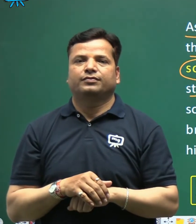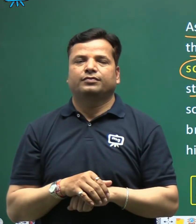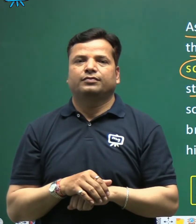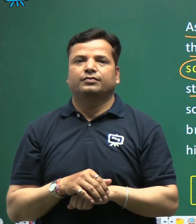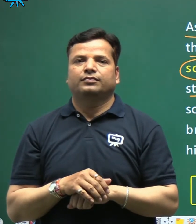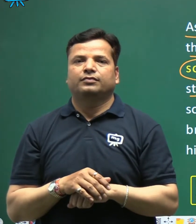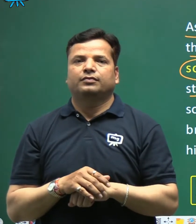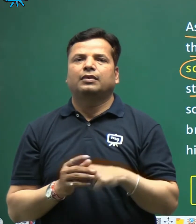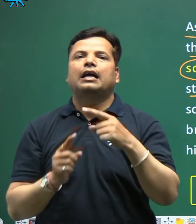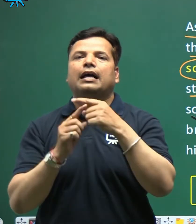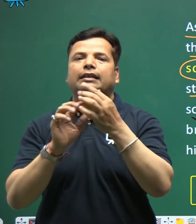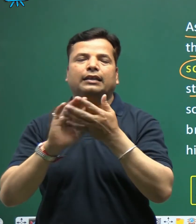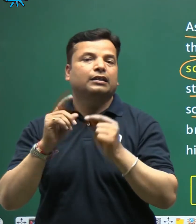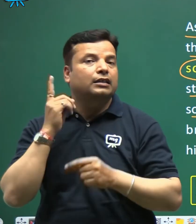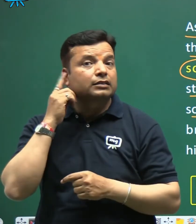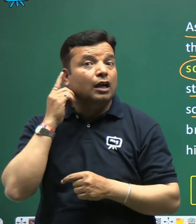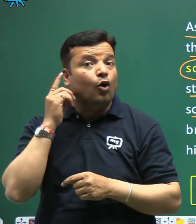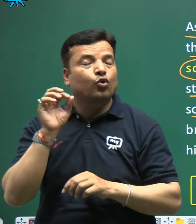the sound of